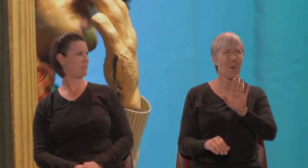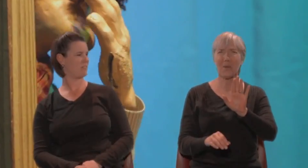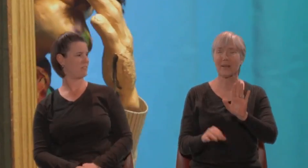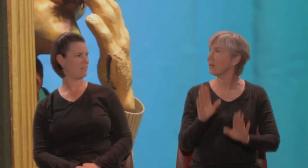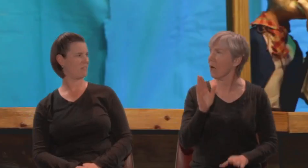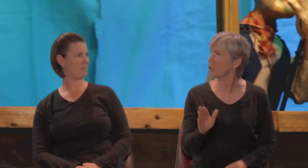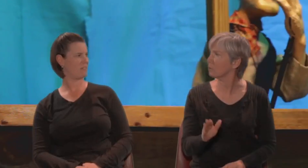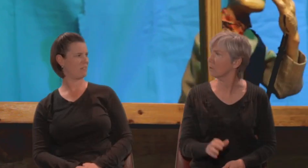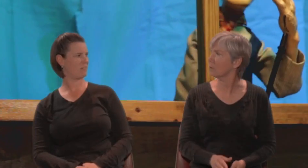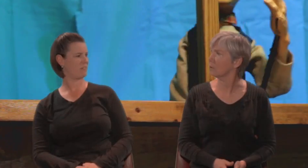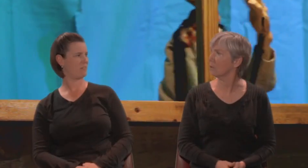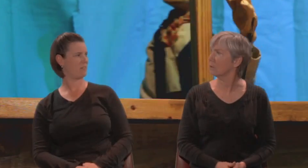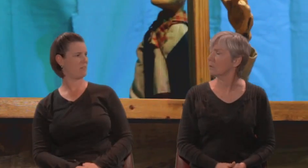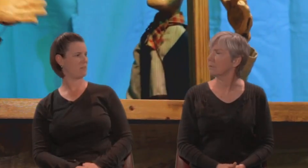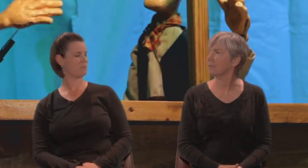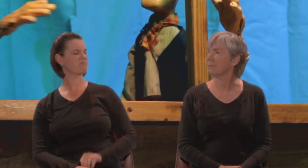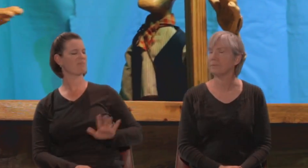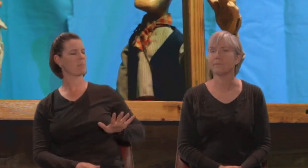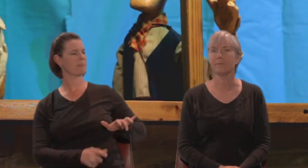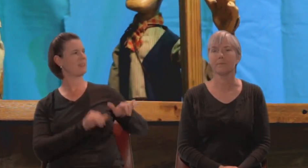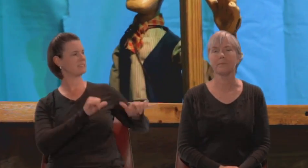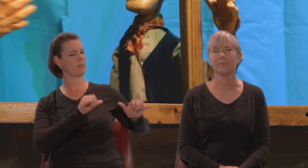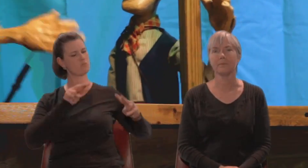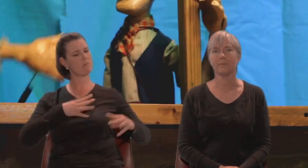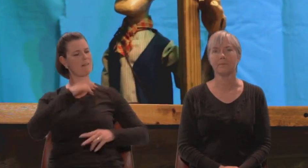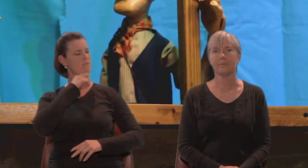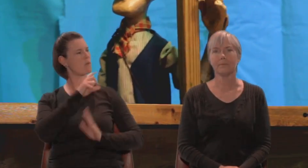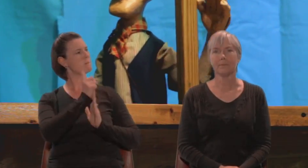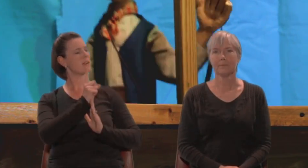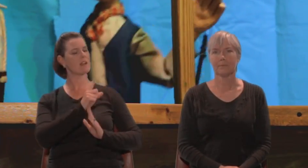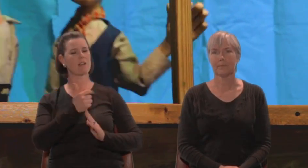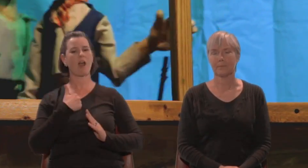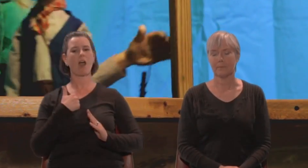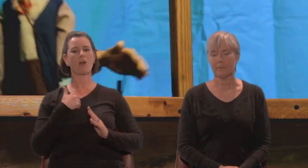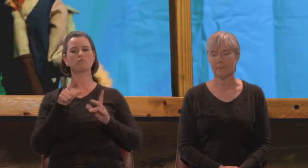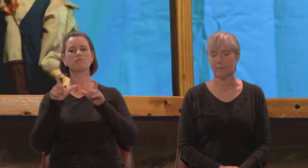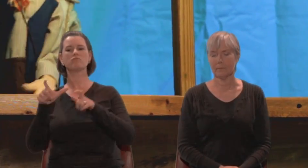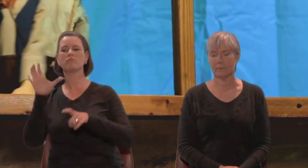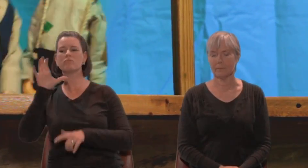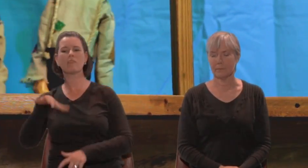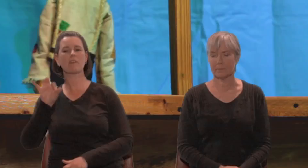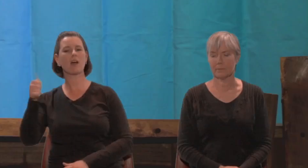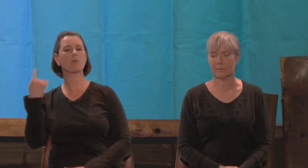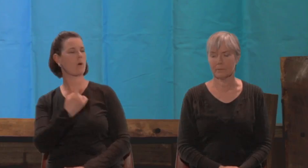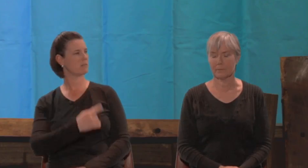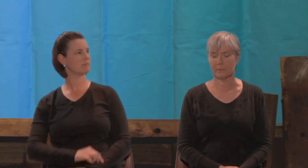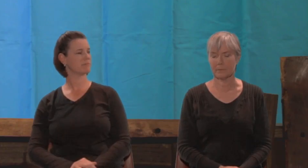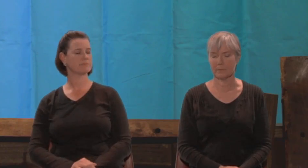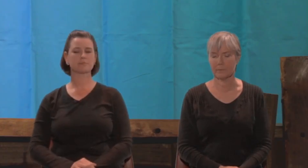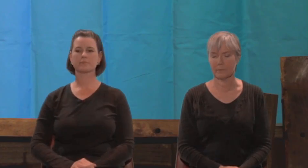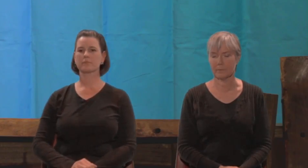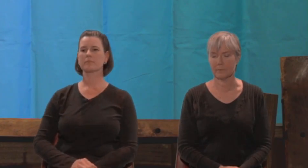no. Just stay here with my froggy a minute and I'll go and get you another. Here,